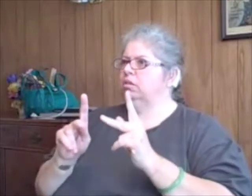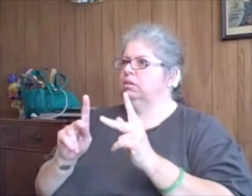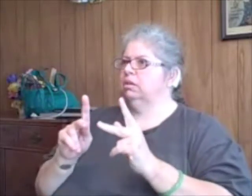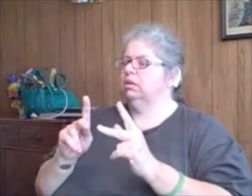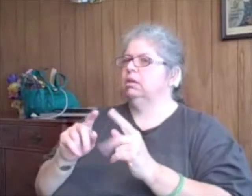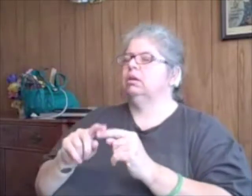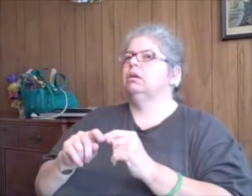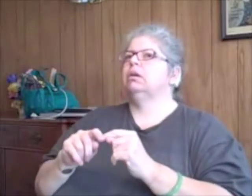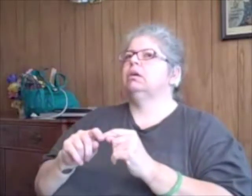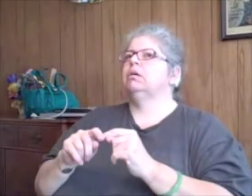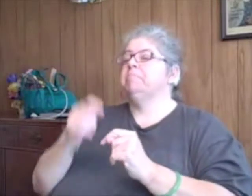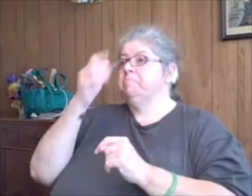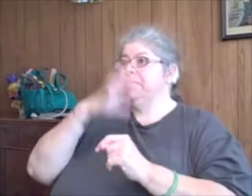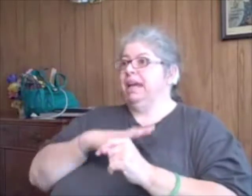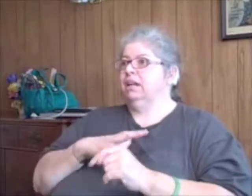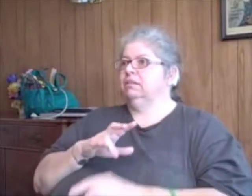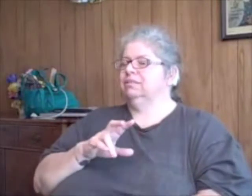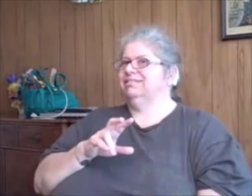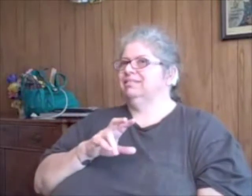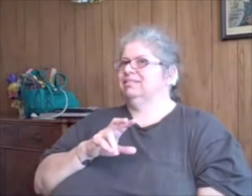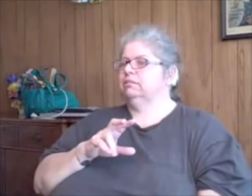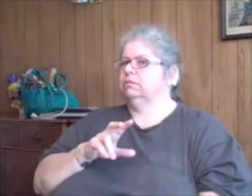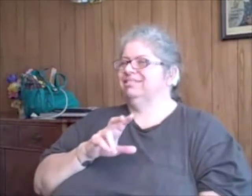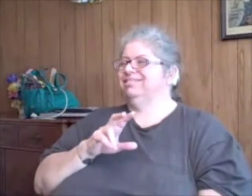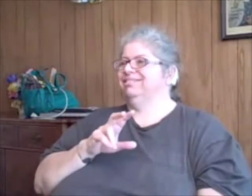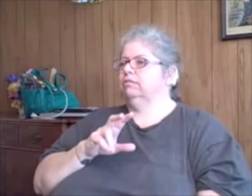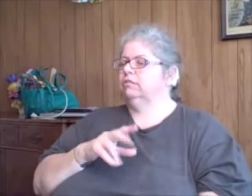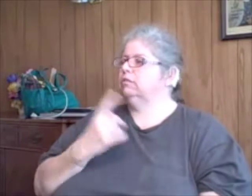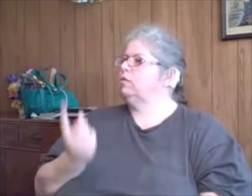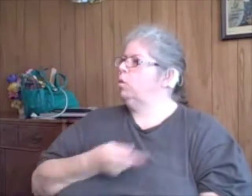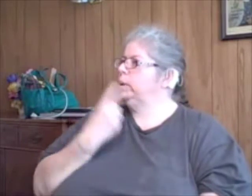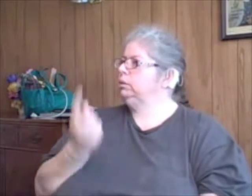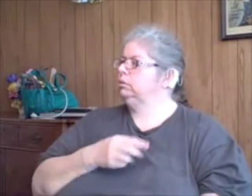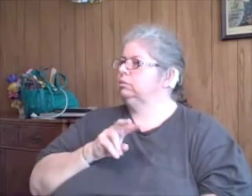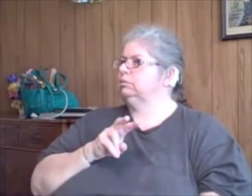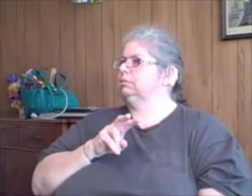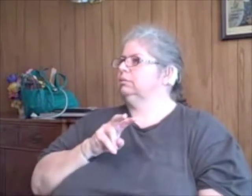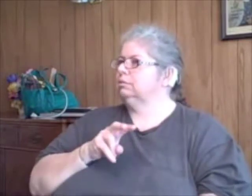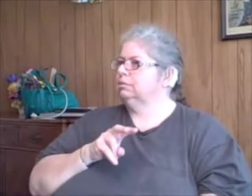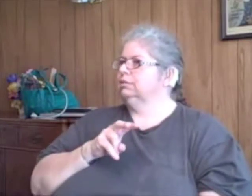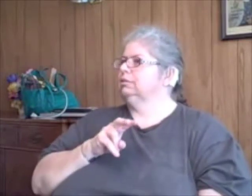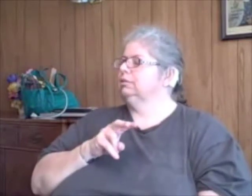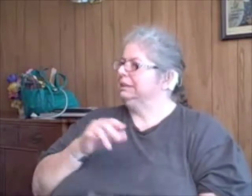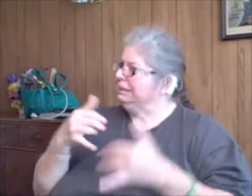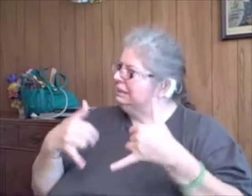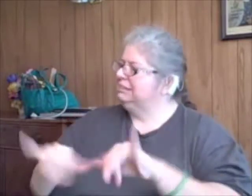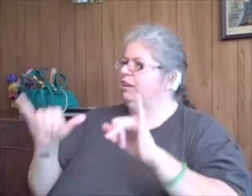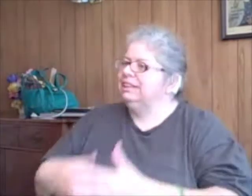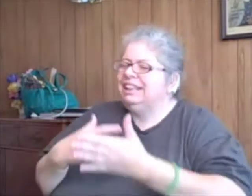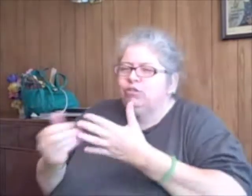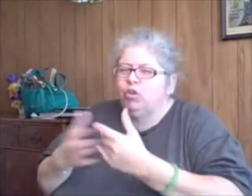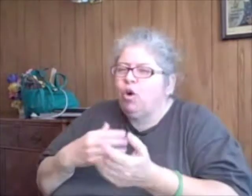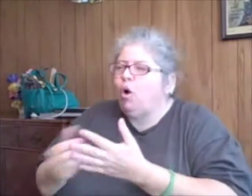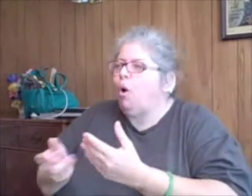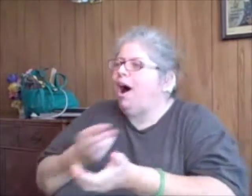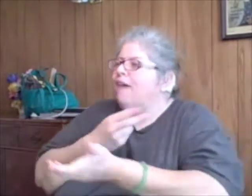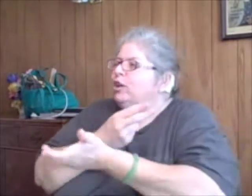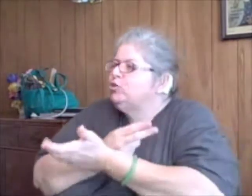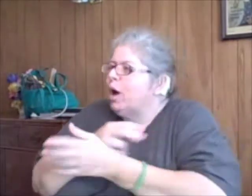I tend to be hesitant with men and kind of back away from them still. It doesn't matter that I have